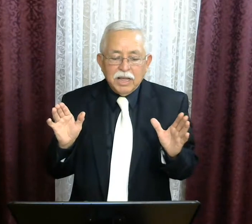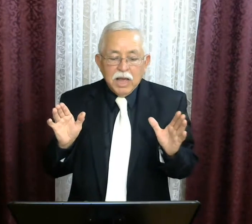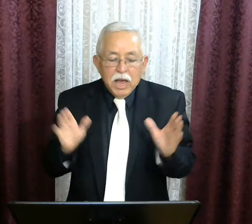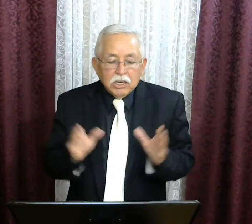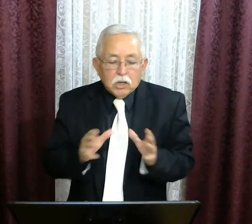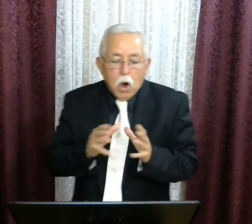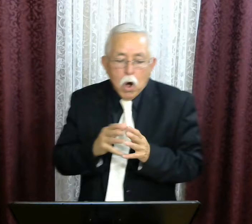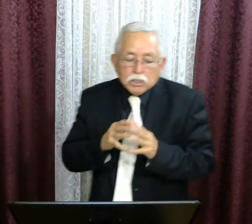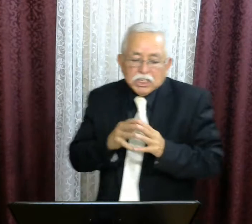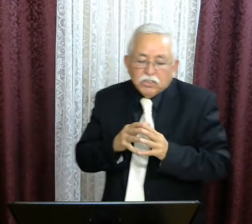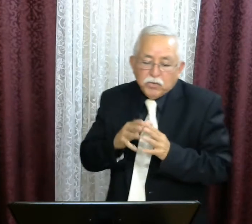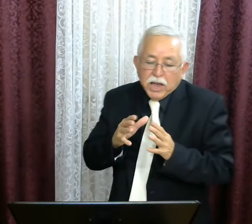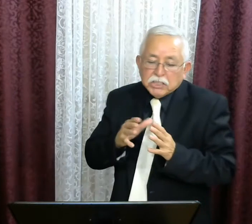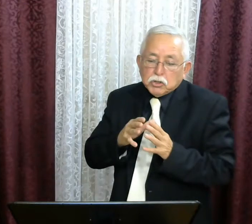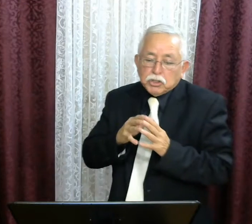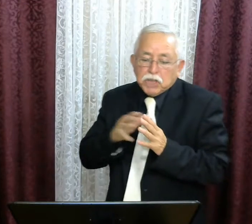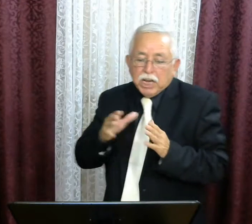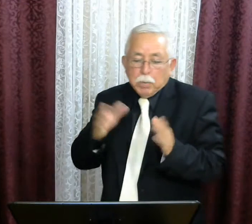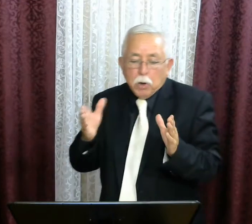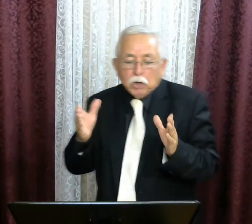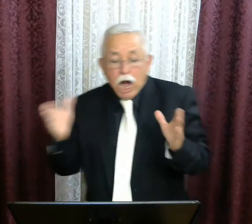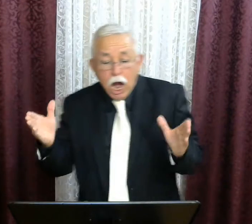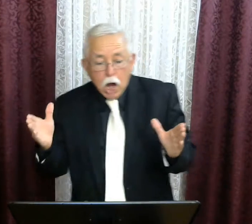and cause His face to shine upon us,